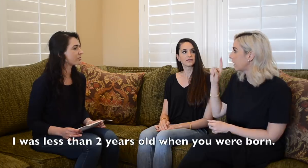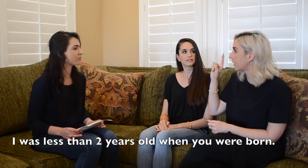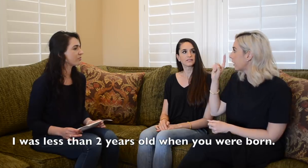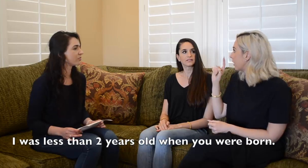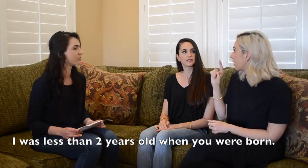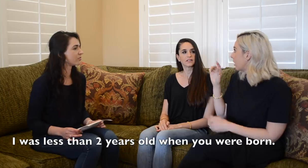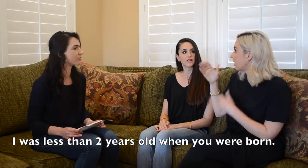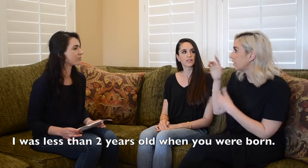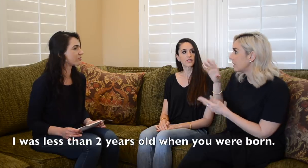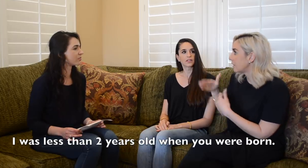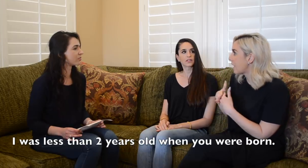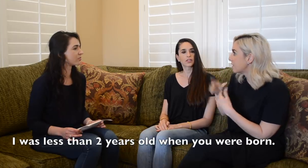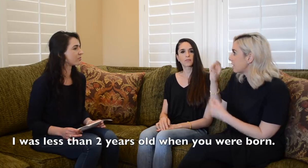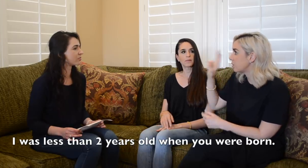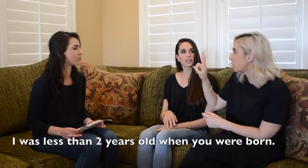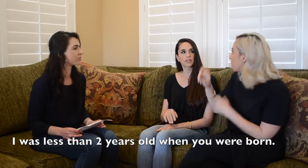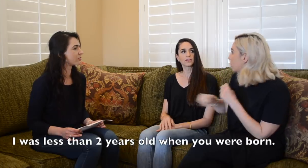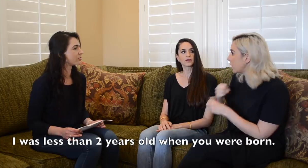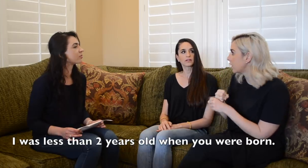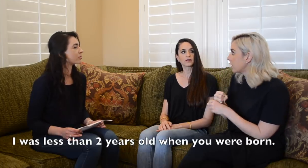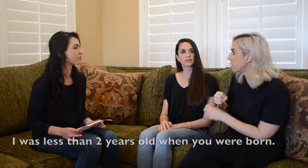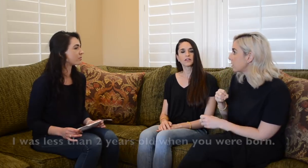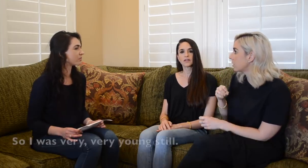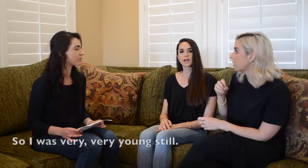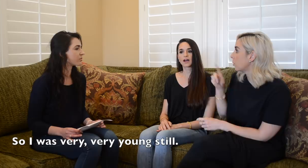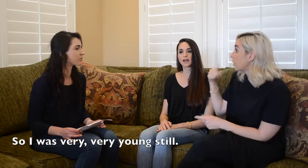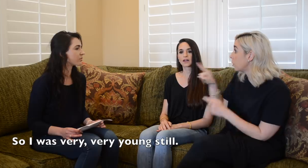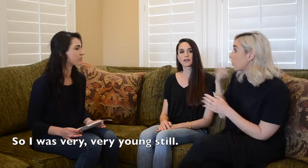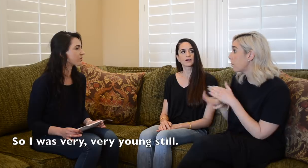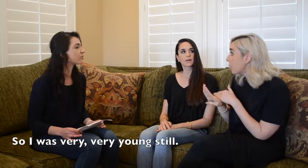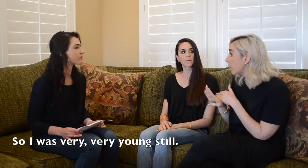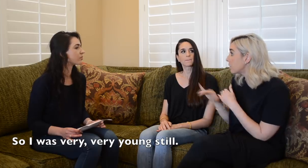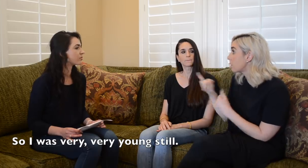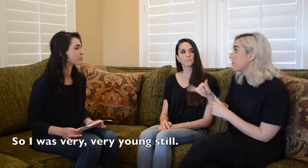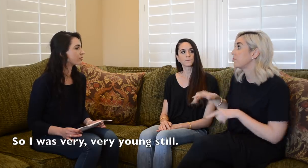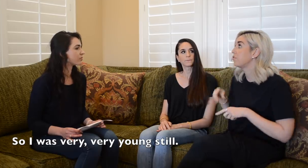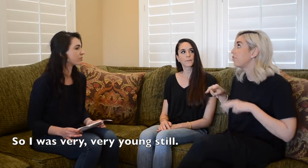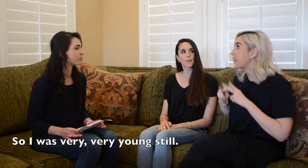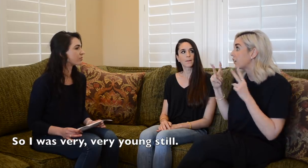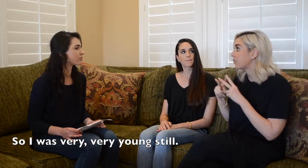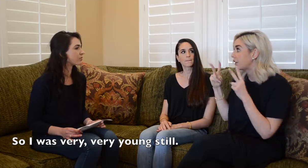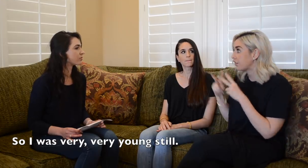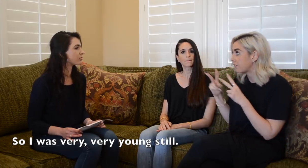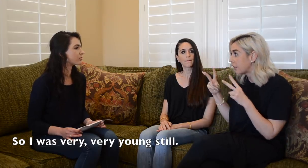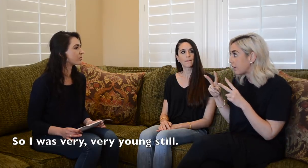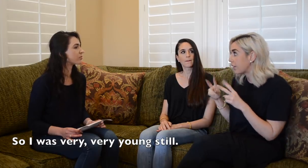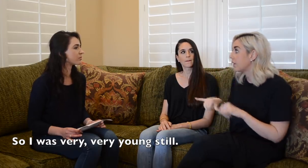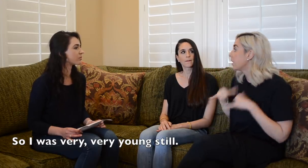like less than 2 years when you were born, so I was very, very, very